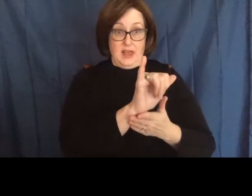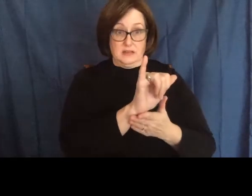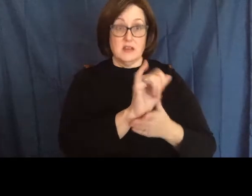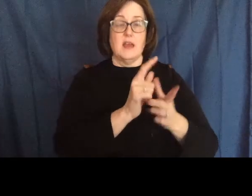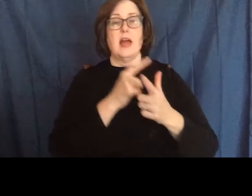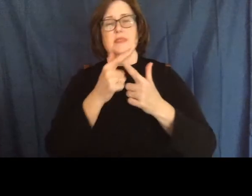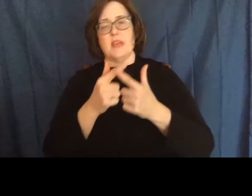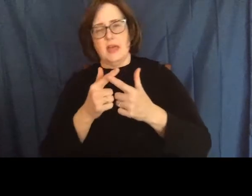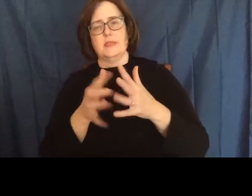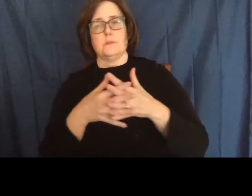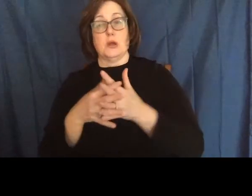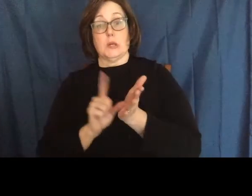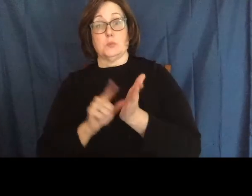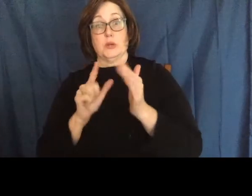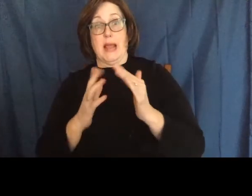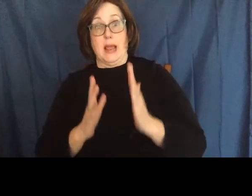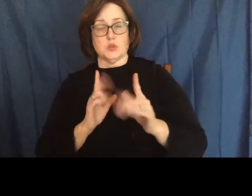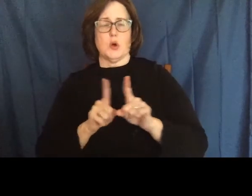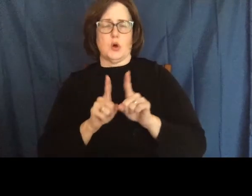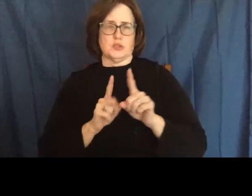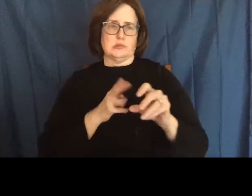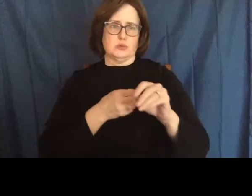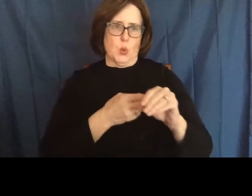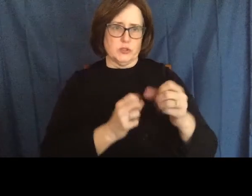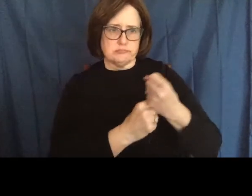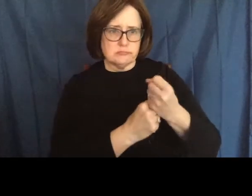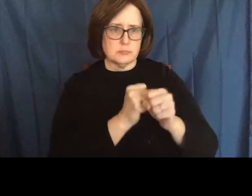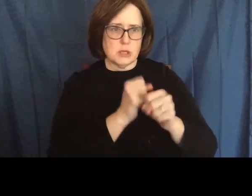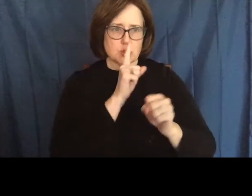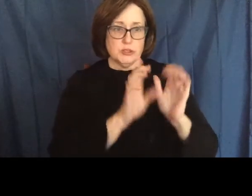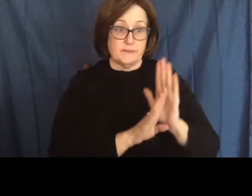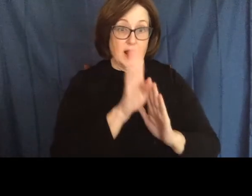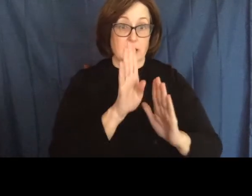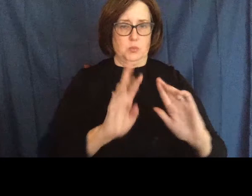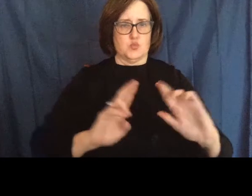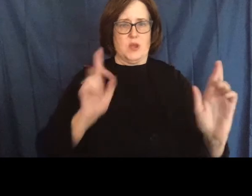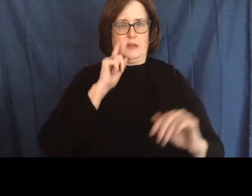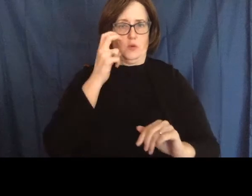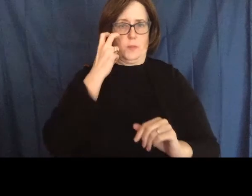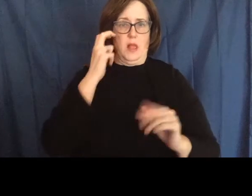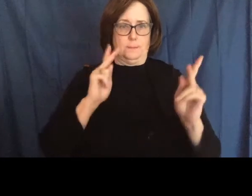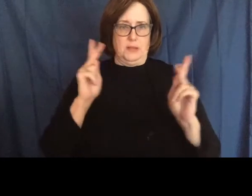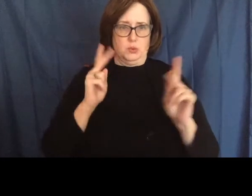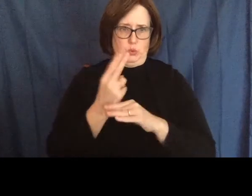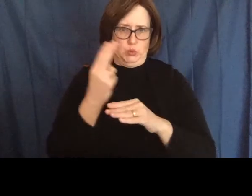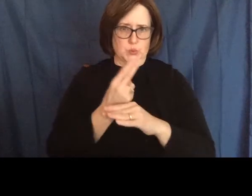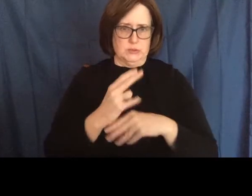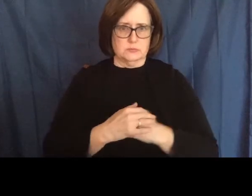years ago to further develop Code Jumper and bring it to market, which we did this last